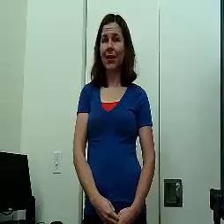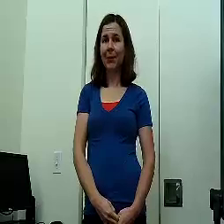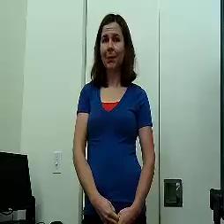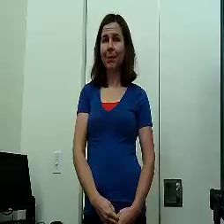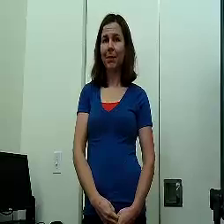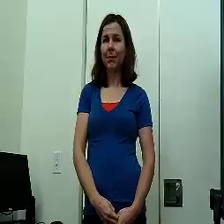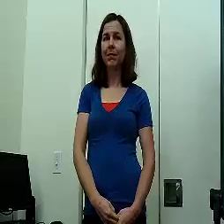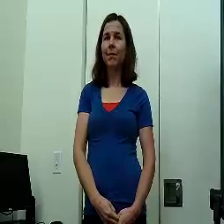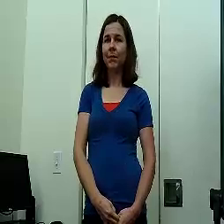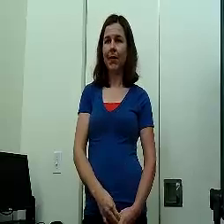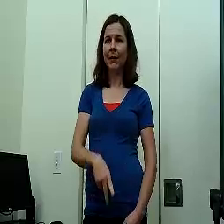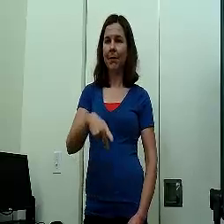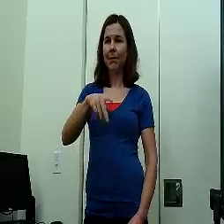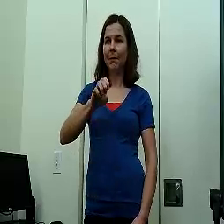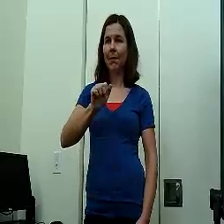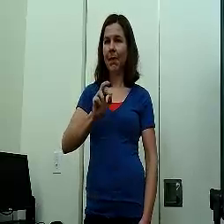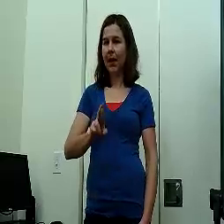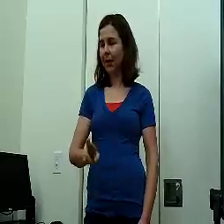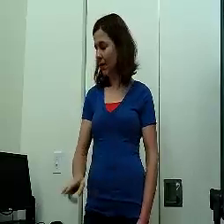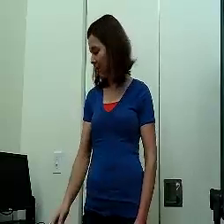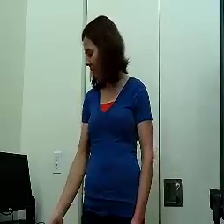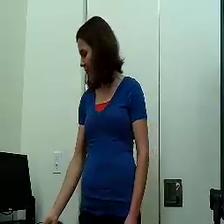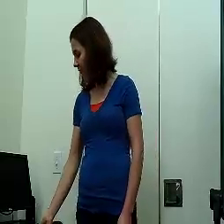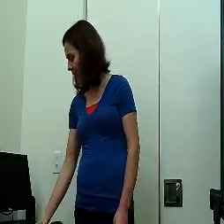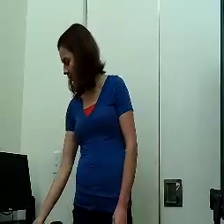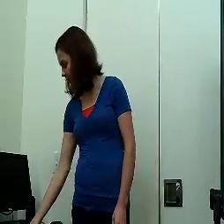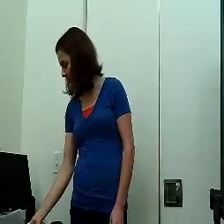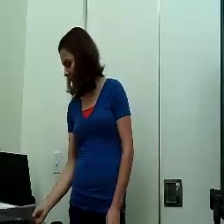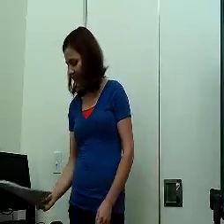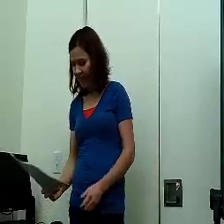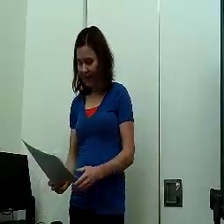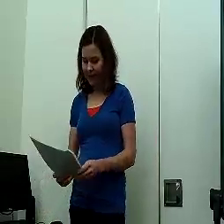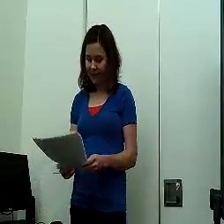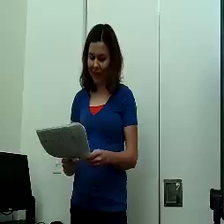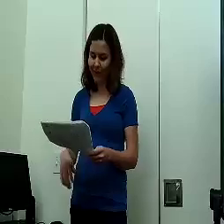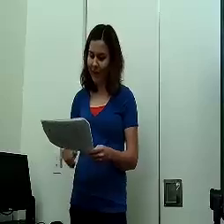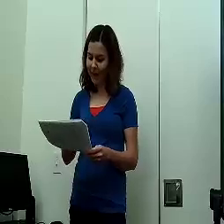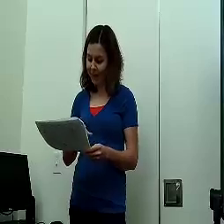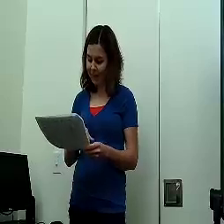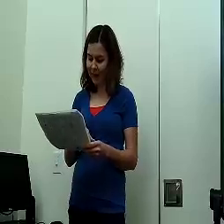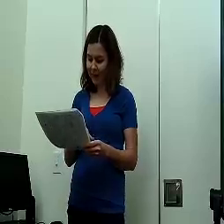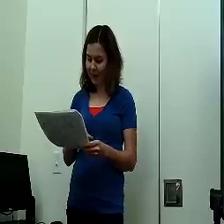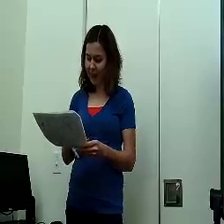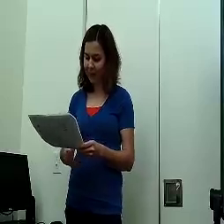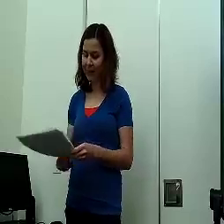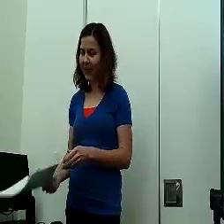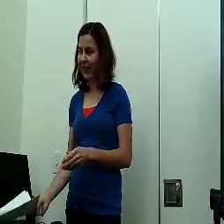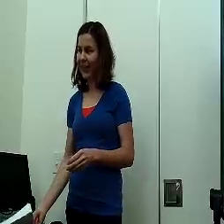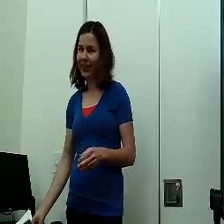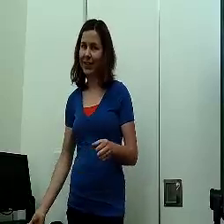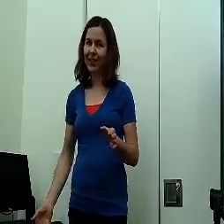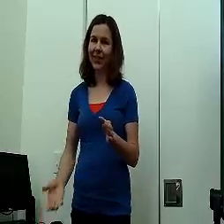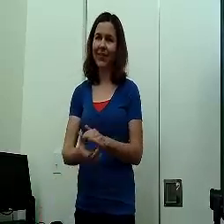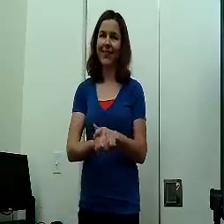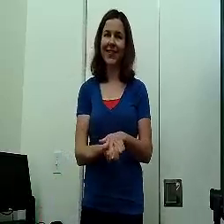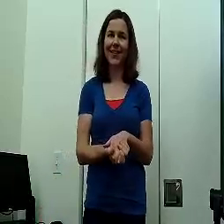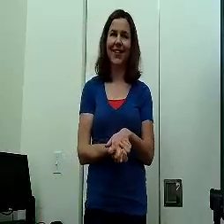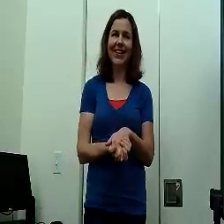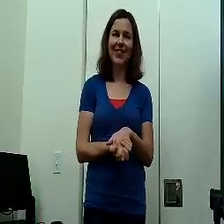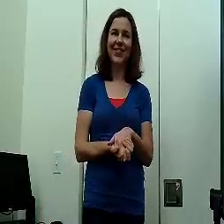Pear, Motherfucker. pear, fruit. So that's one that looks really complicated on here, so that's why I want to do it for